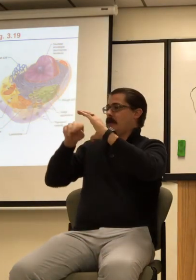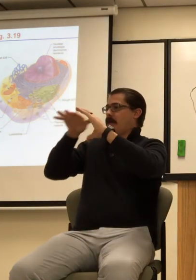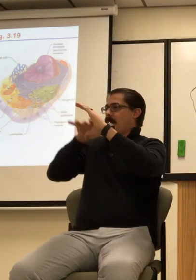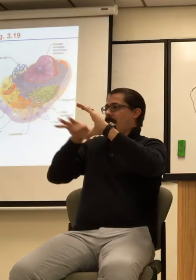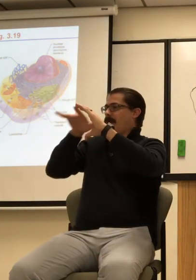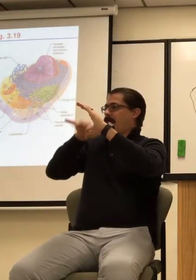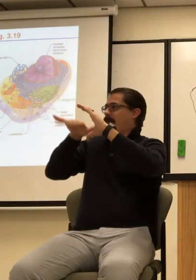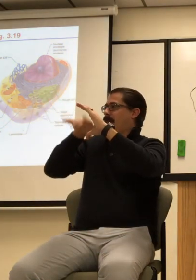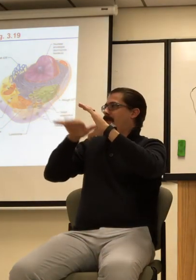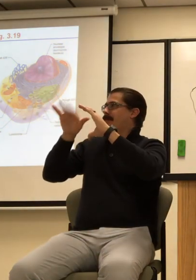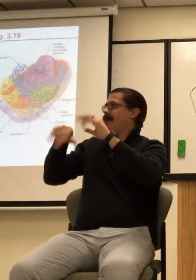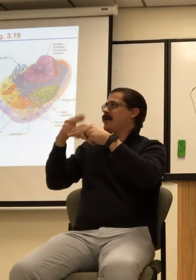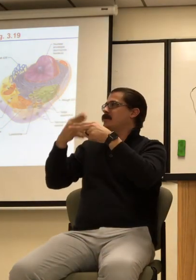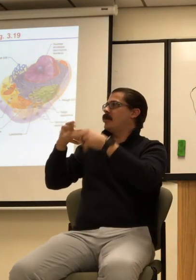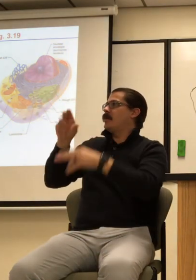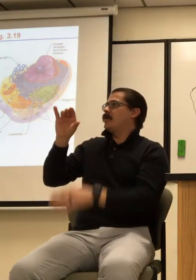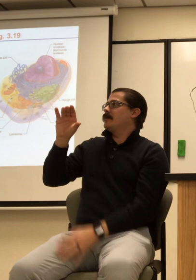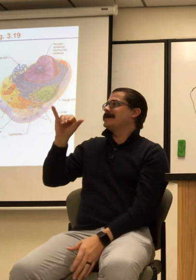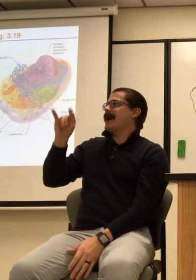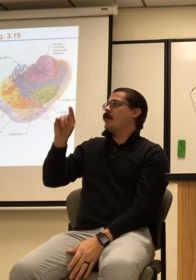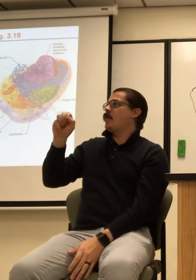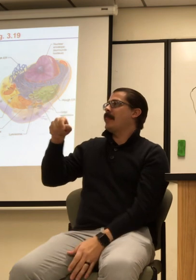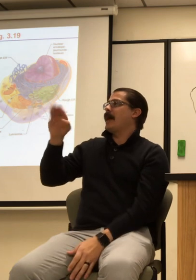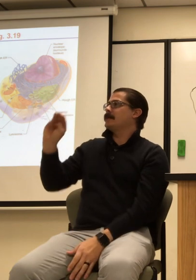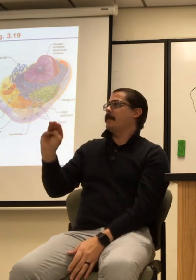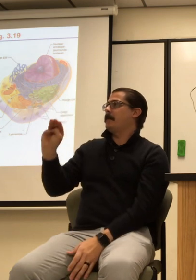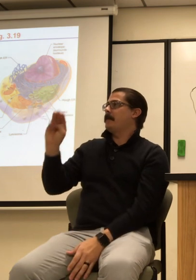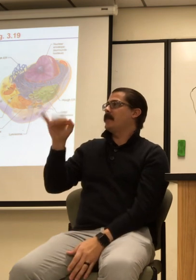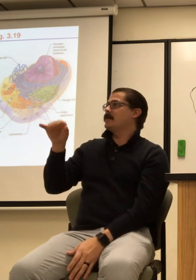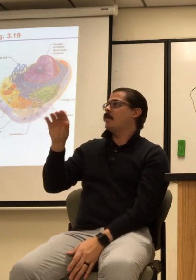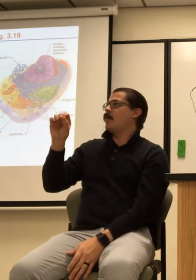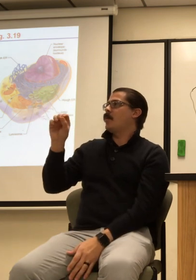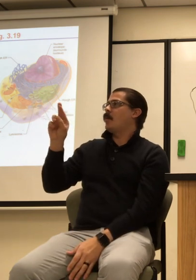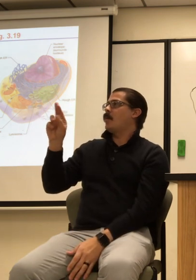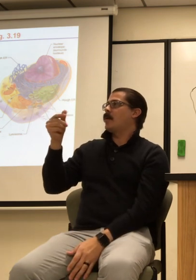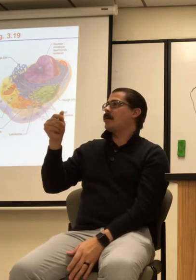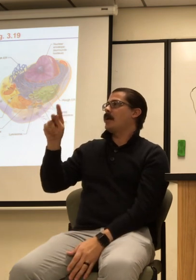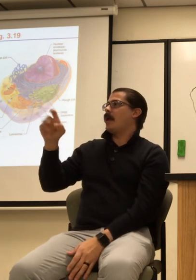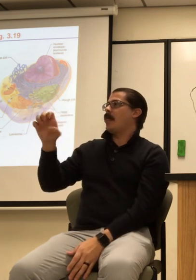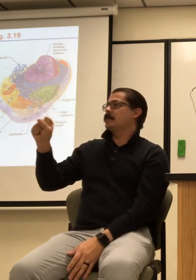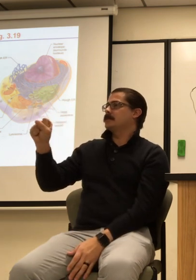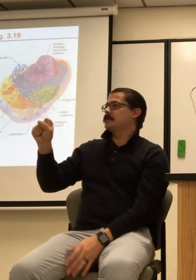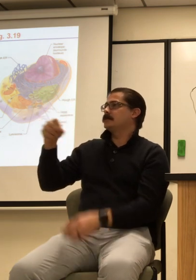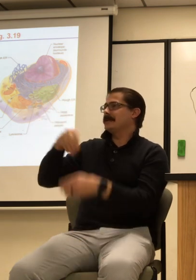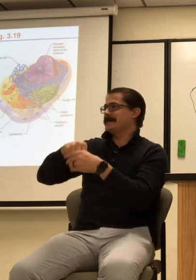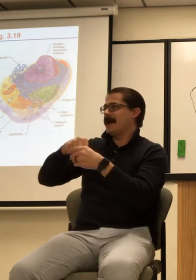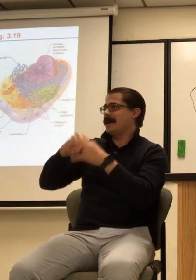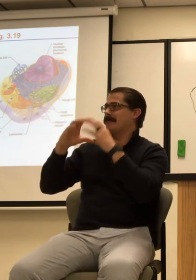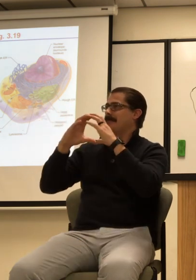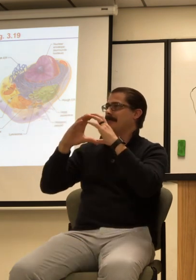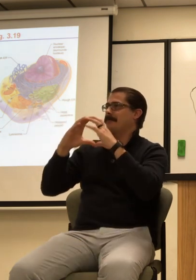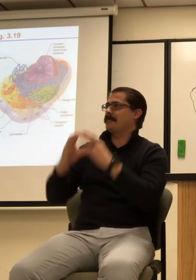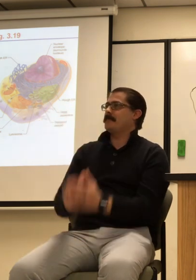cytoplasm, where all the cell organelles are contained. Okay.